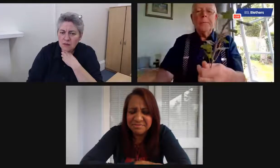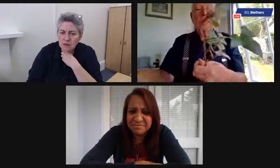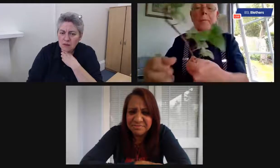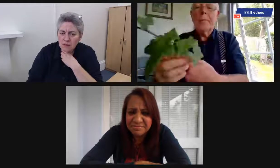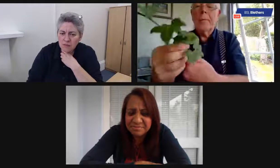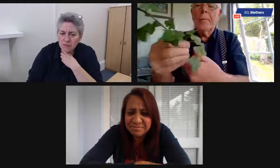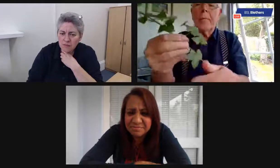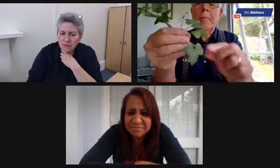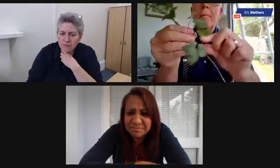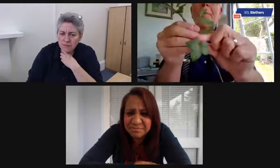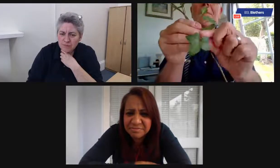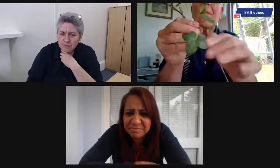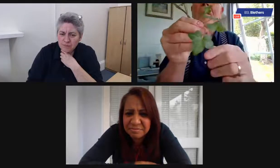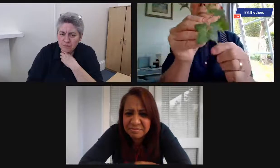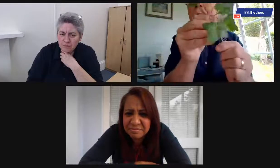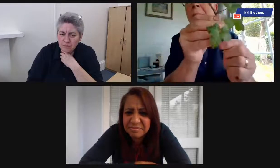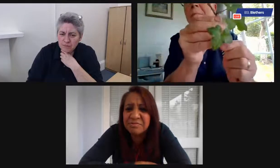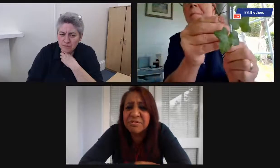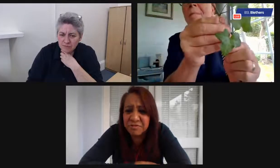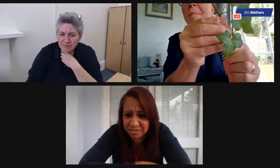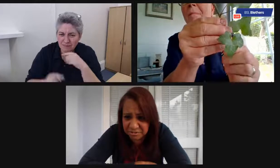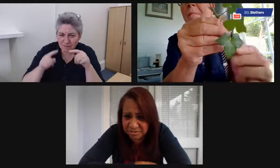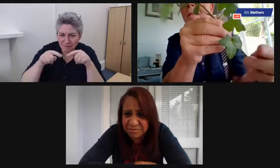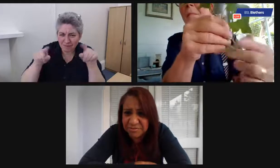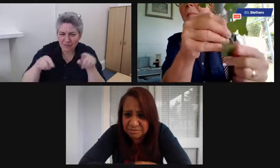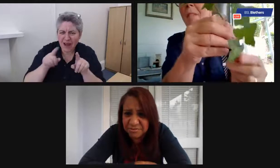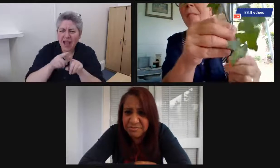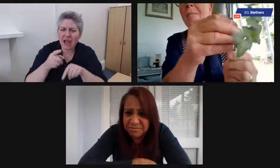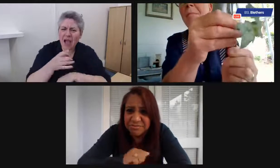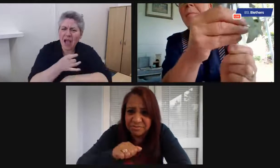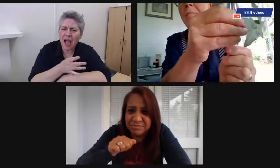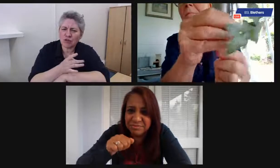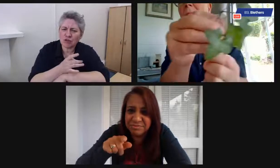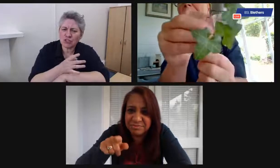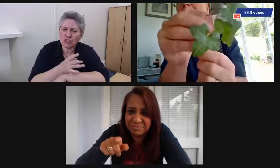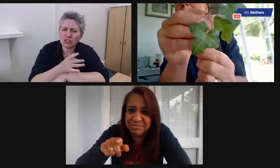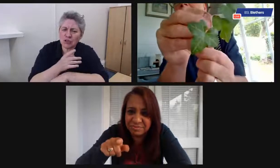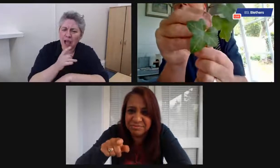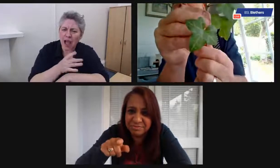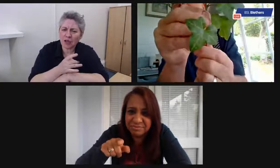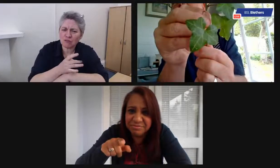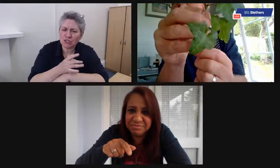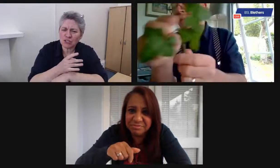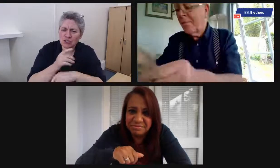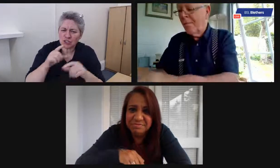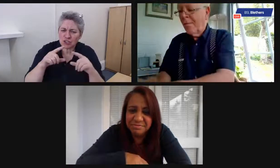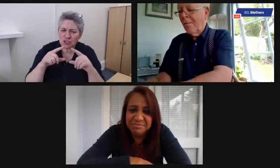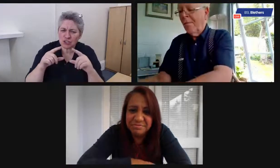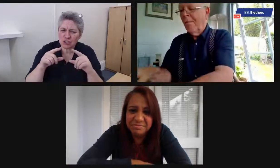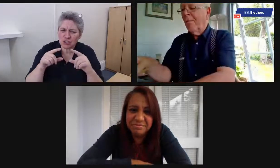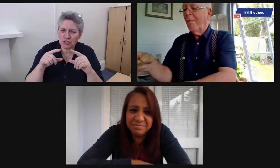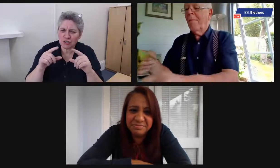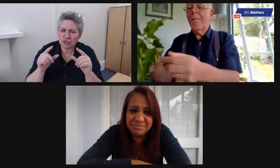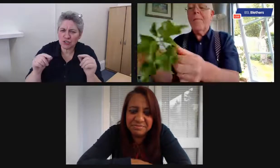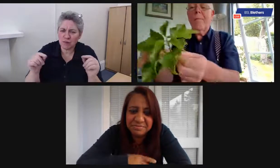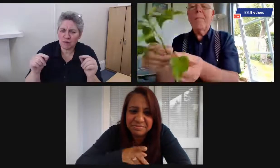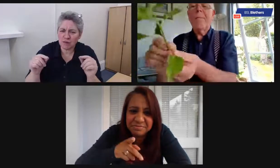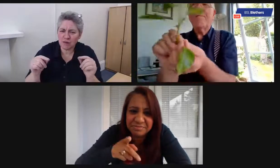And again, those 3 points, the three lobes that you see Yeah. on this leaf. Oh, a bit like the Irish.